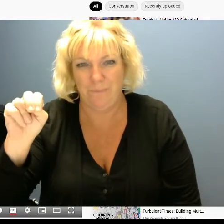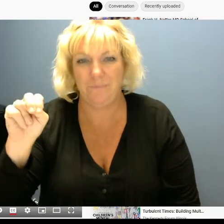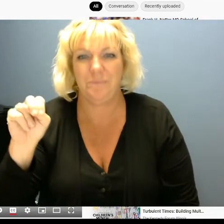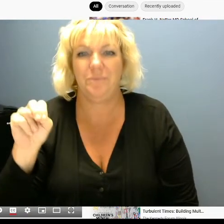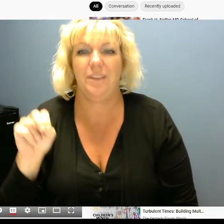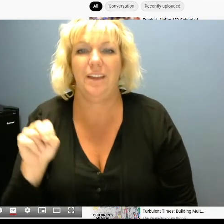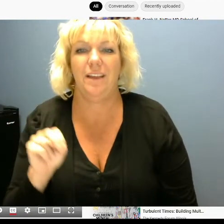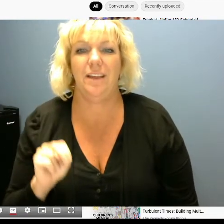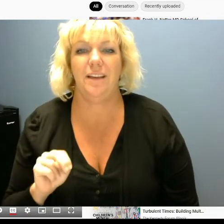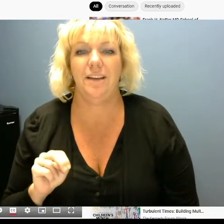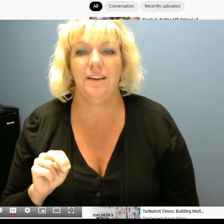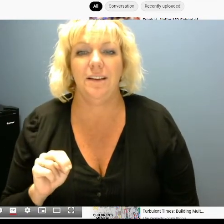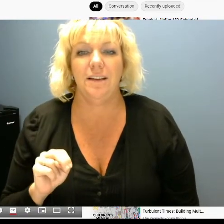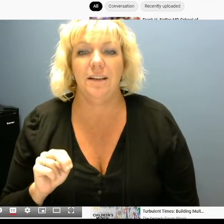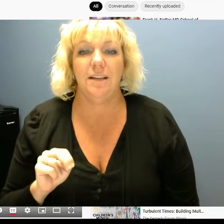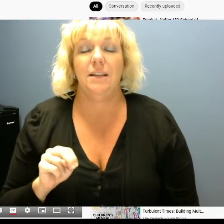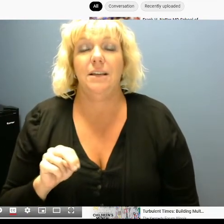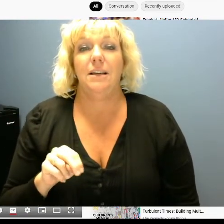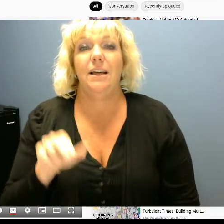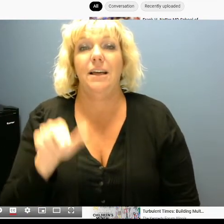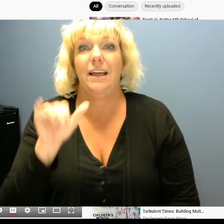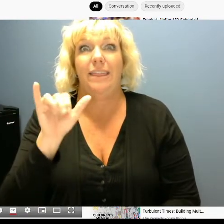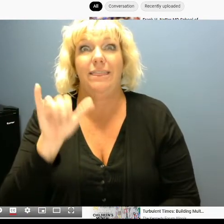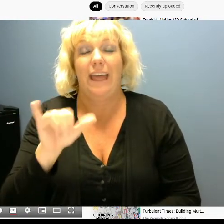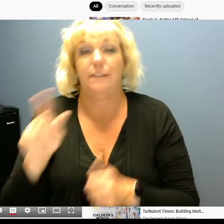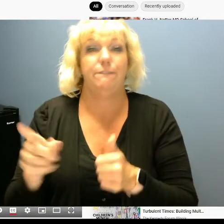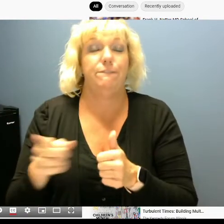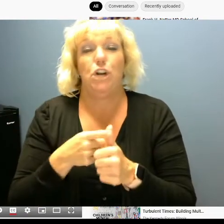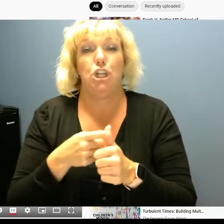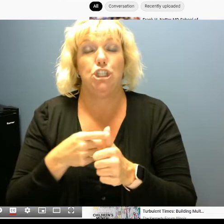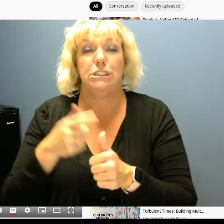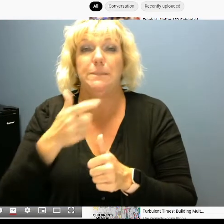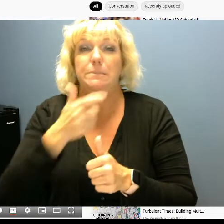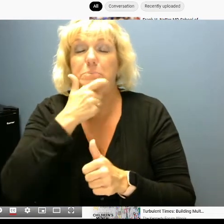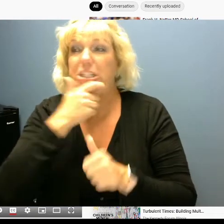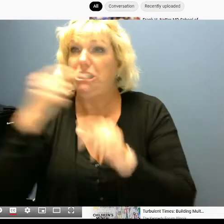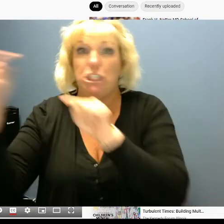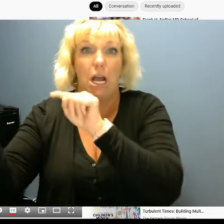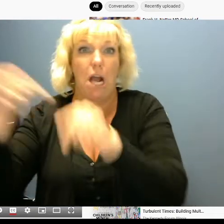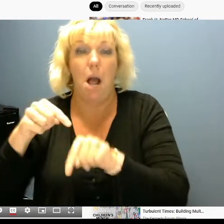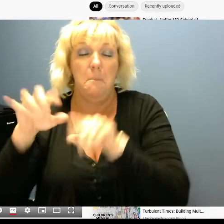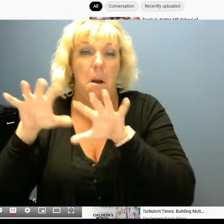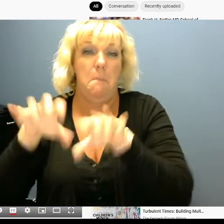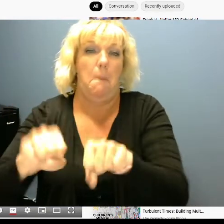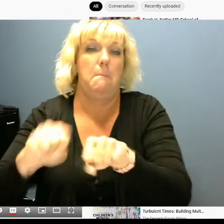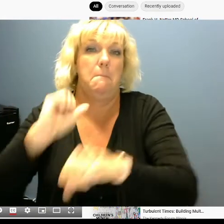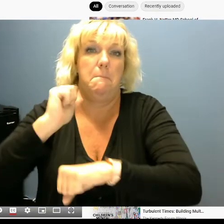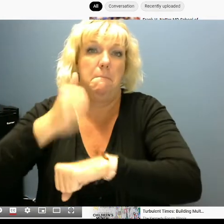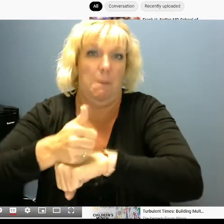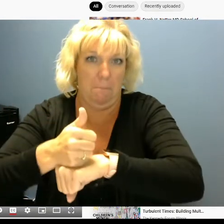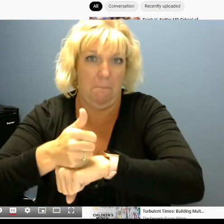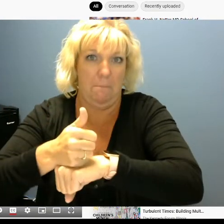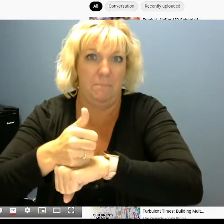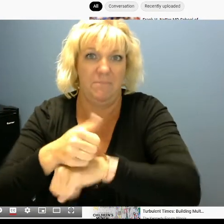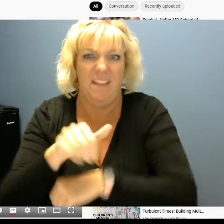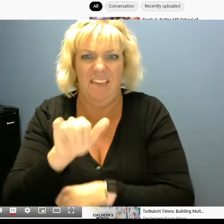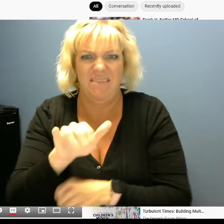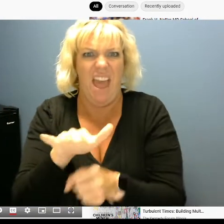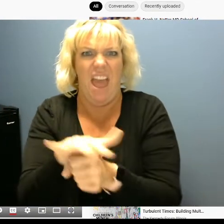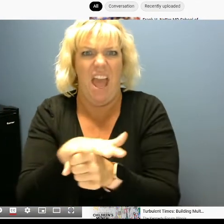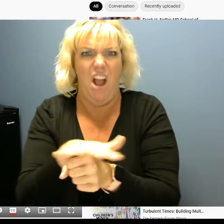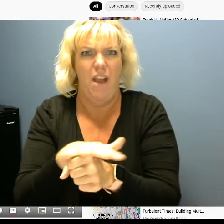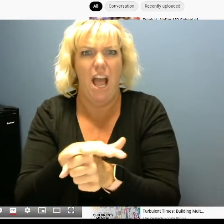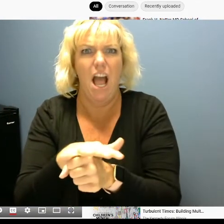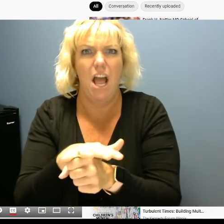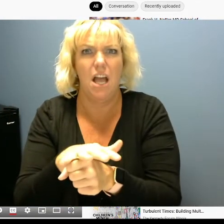is the first permanent English colony. You're going to see it's a little tenuous there, that this is actually going to be